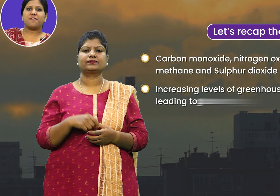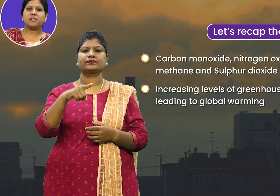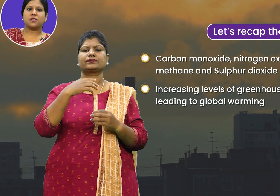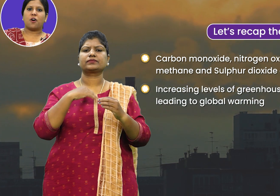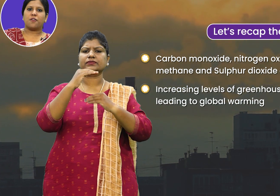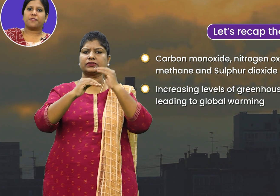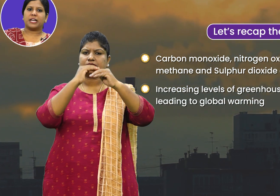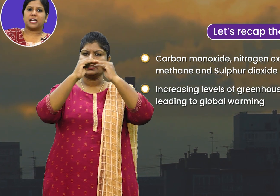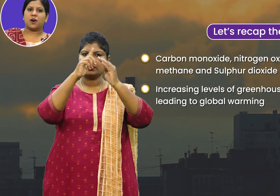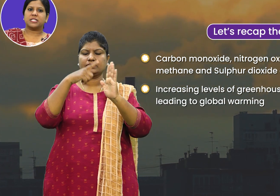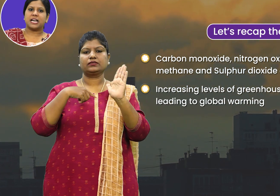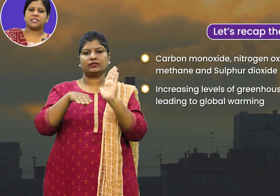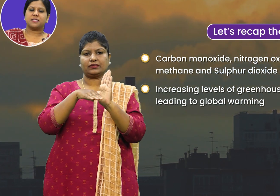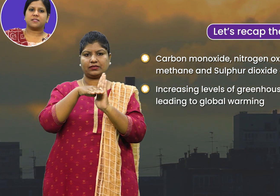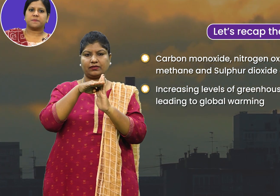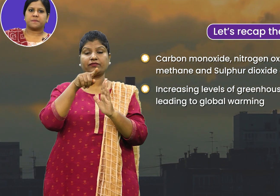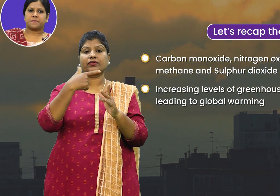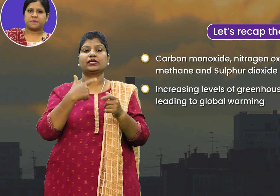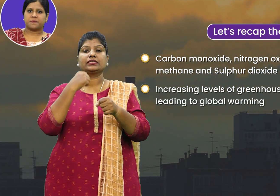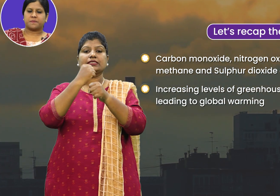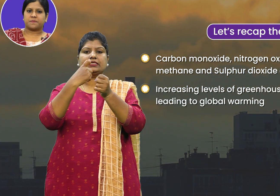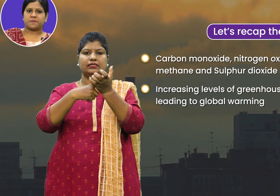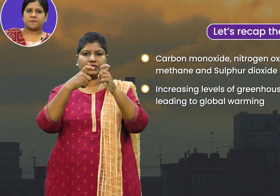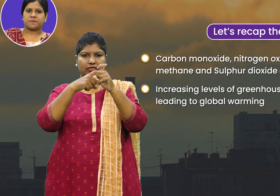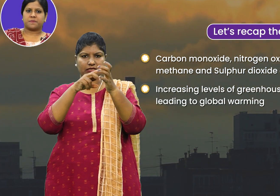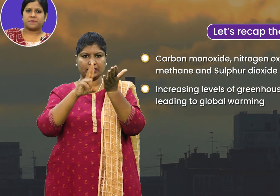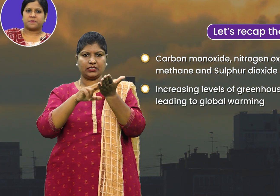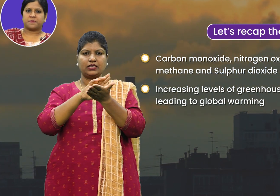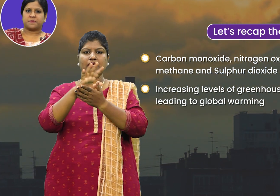Increasing the levels of greenhouse gases